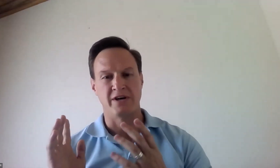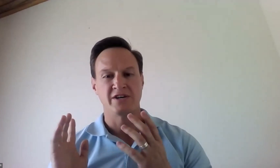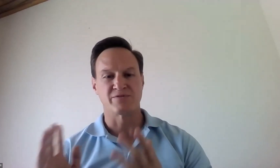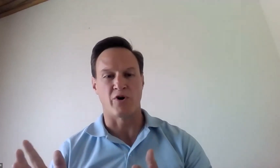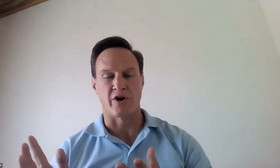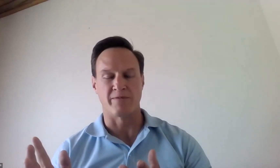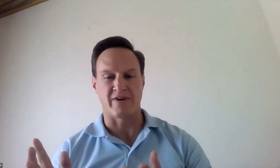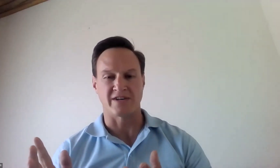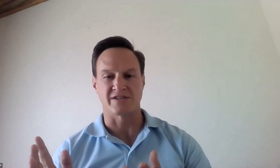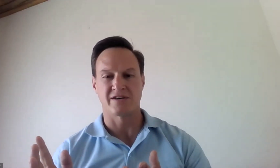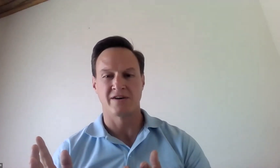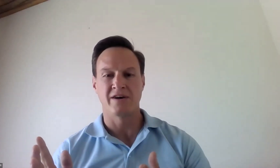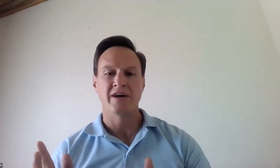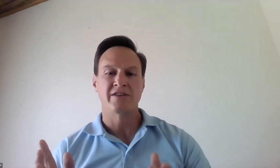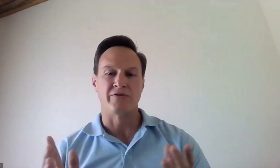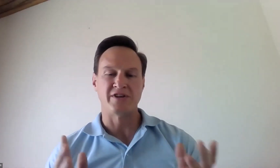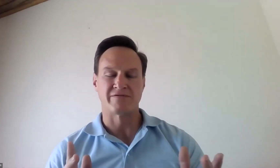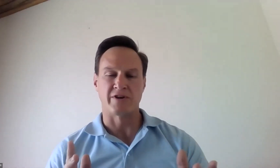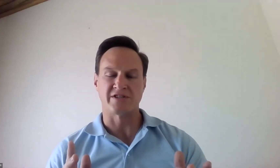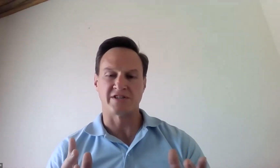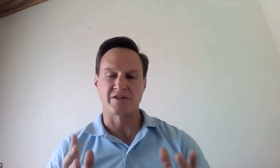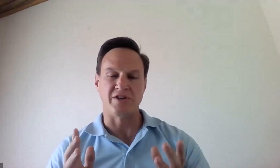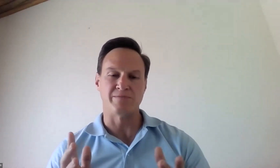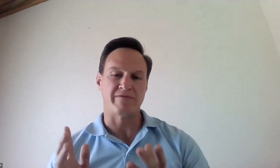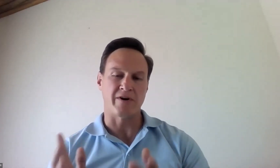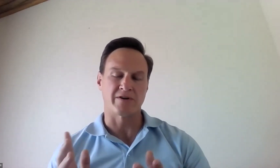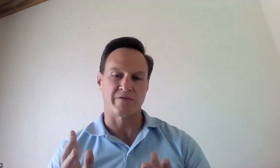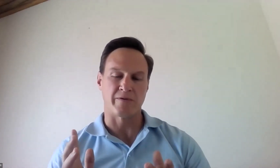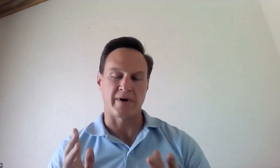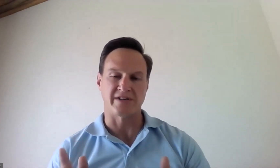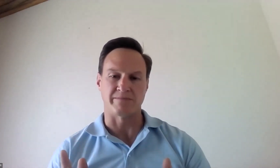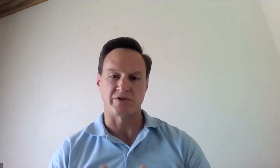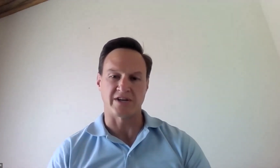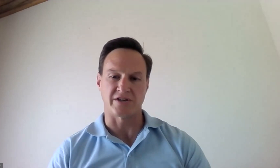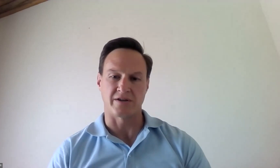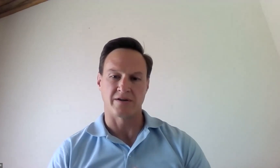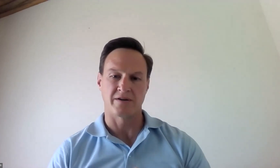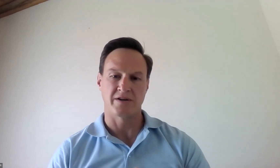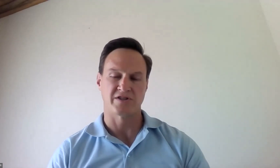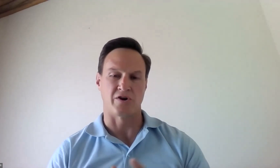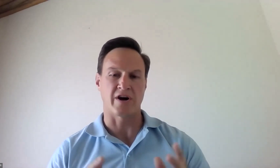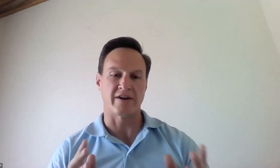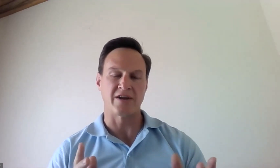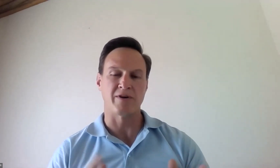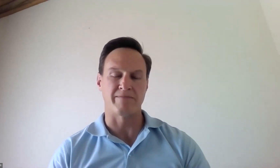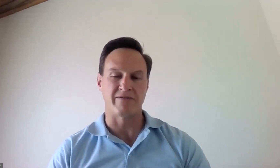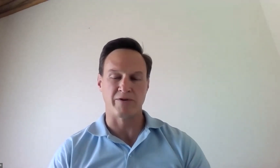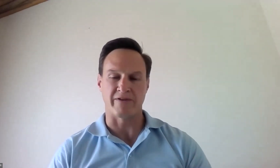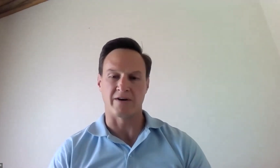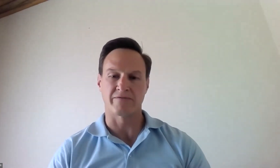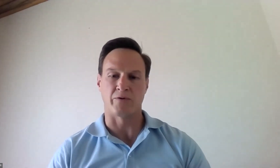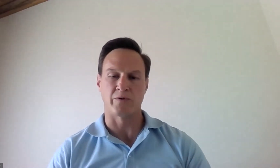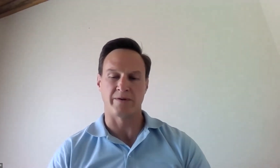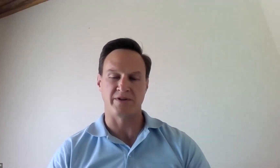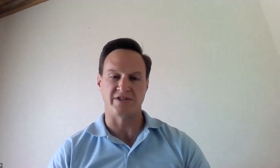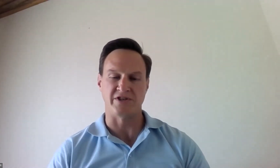on smart home devices. The reasons for this is you need to be focused with your patent protection. So currently we